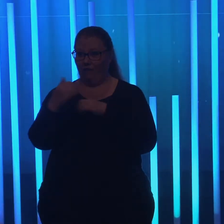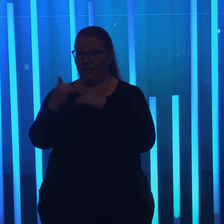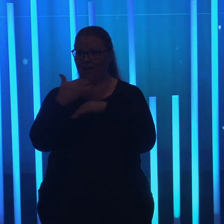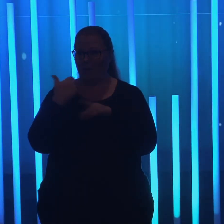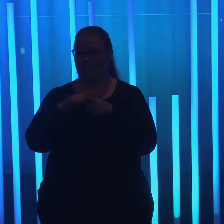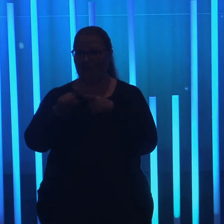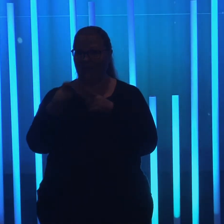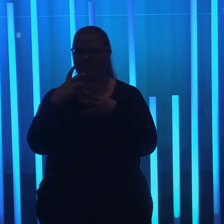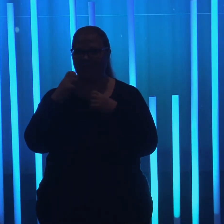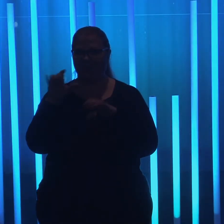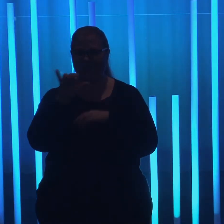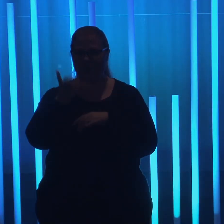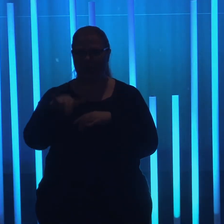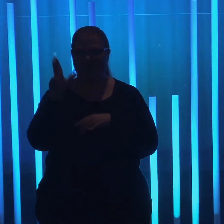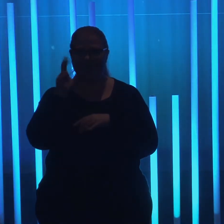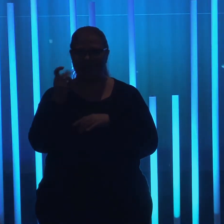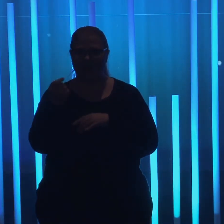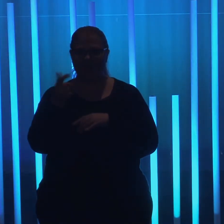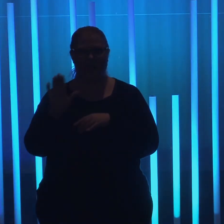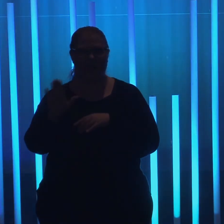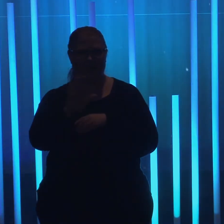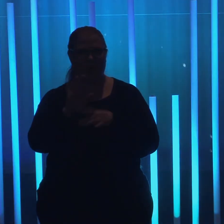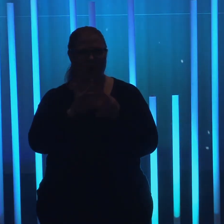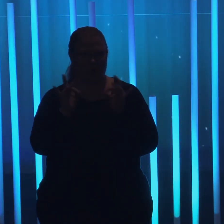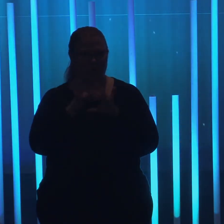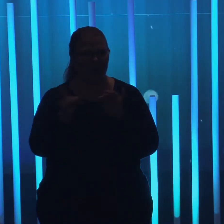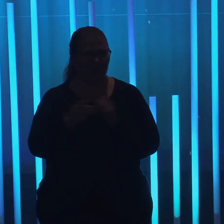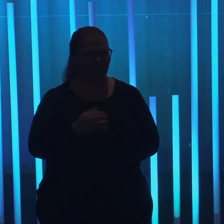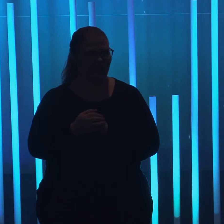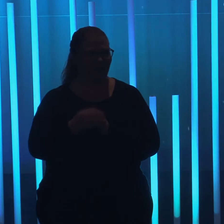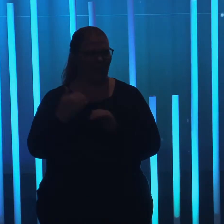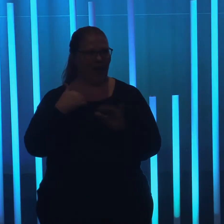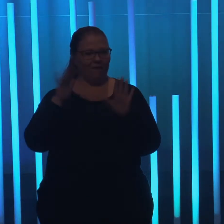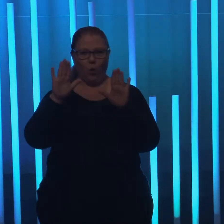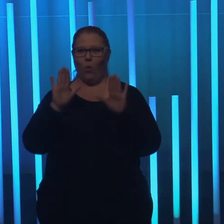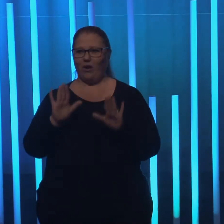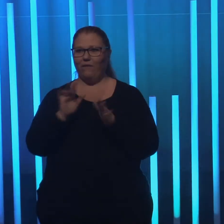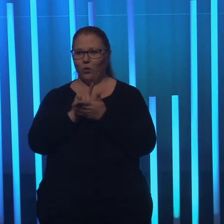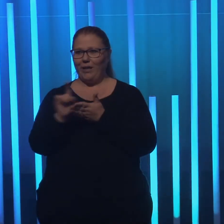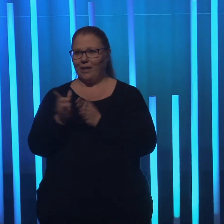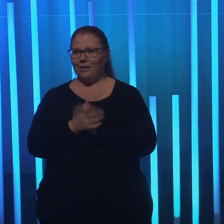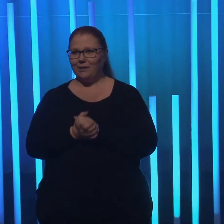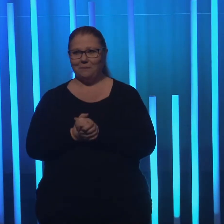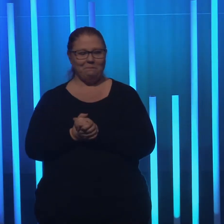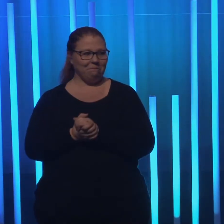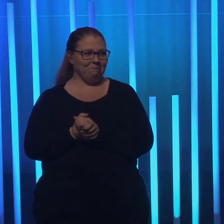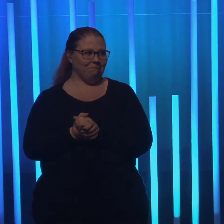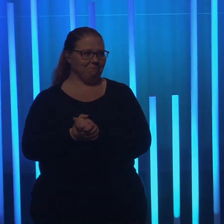text message. I'd love to do that, to hear a bit of your story. Have a wonderful, wonderful week.